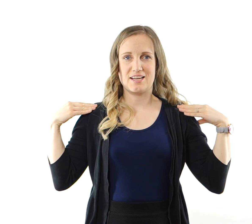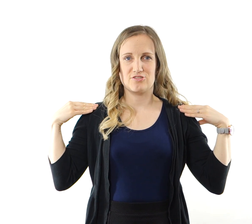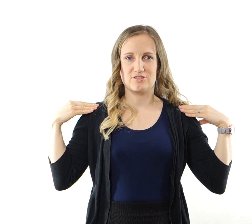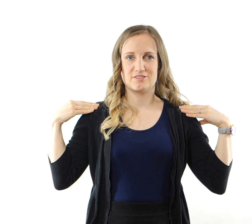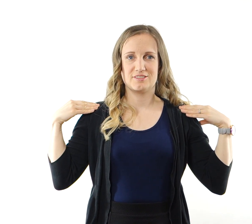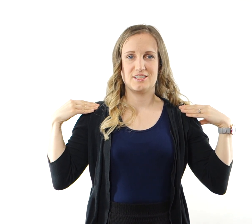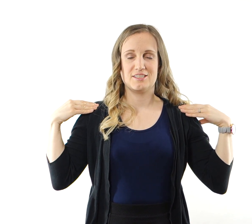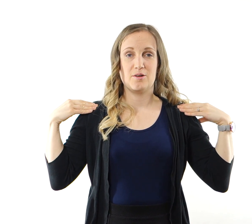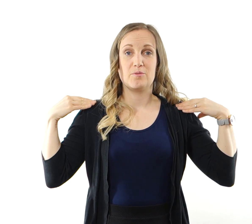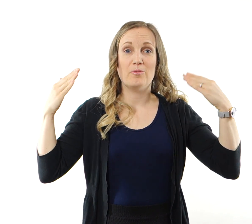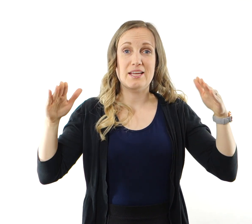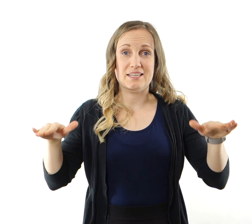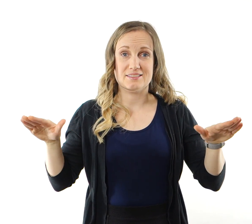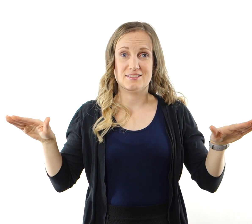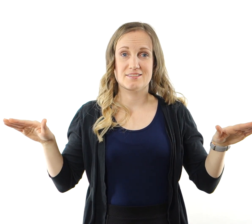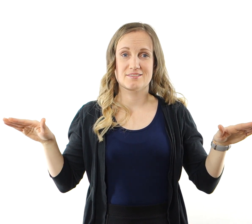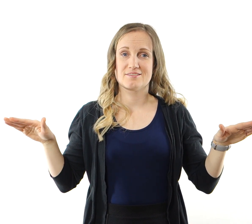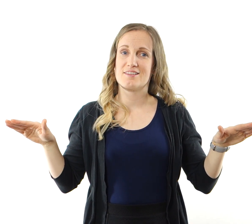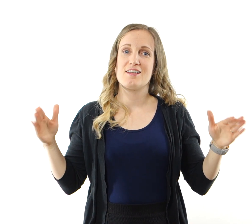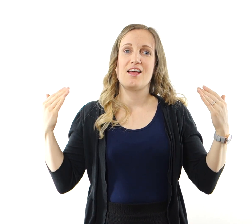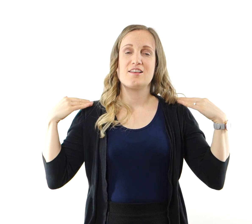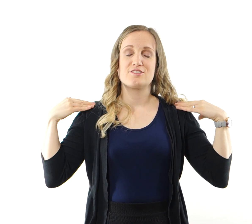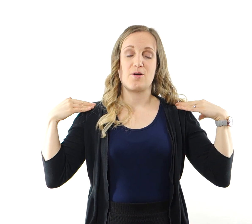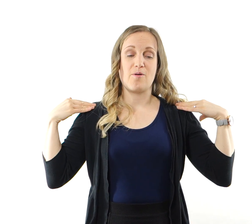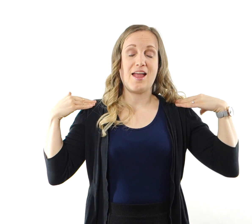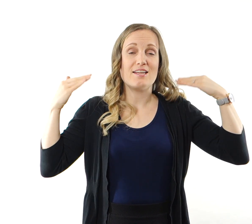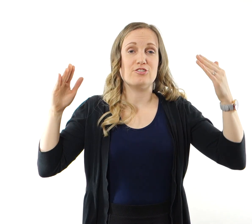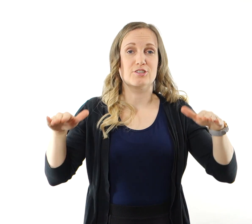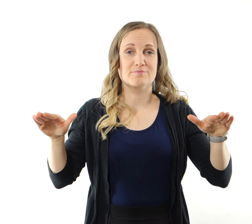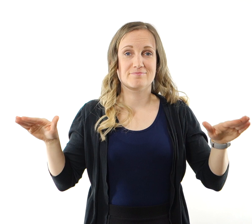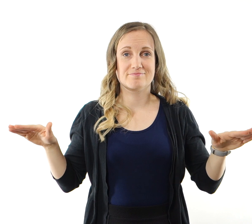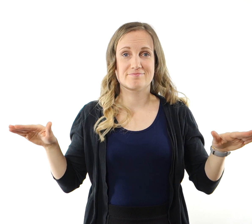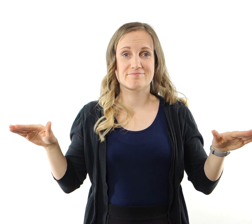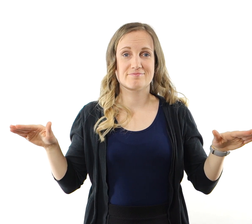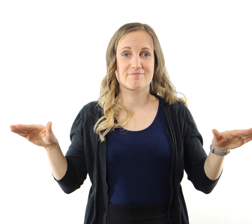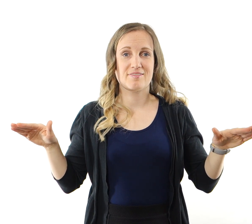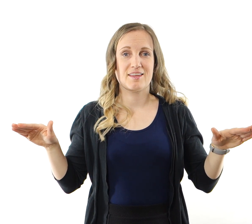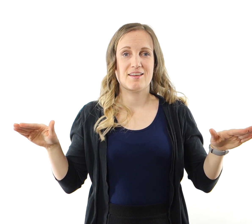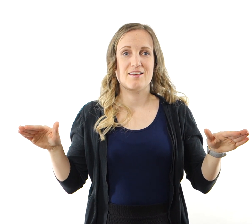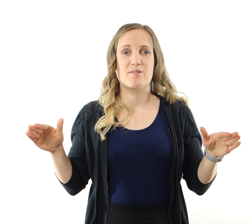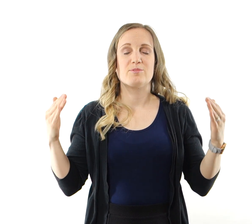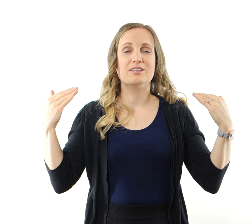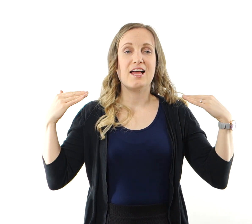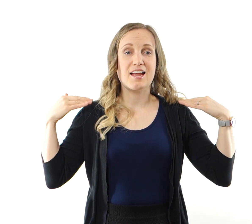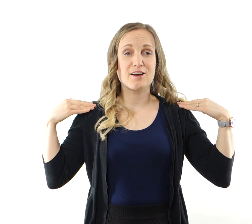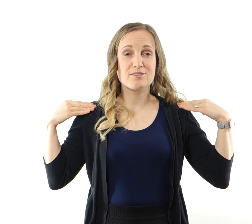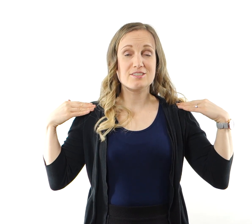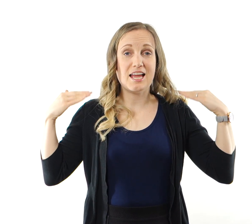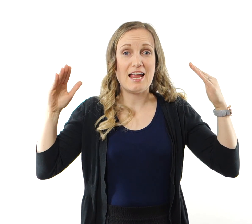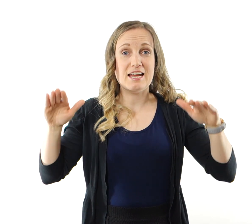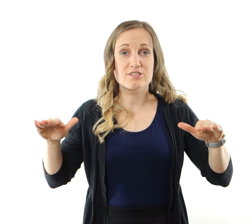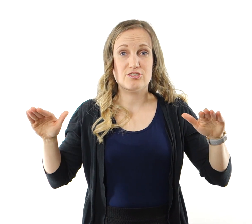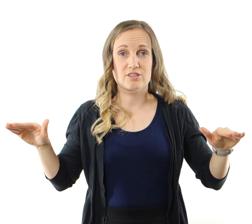angel. Wings. So angel. Will herald